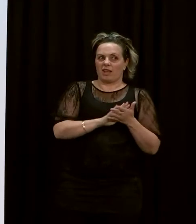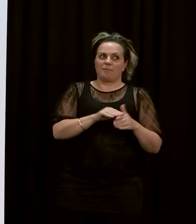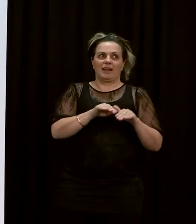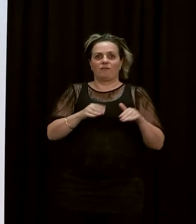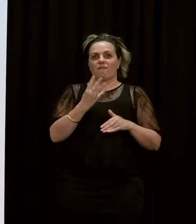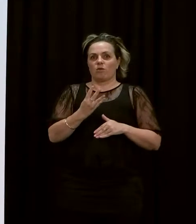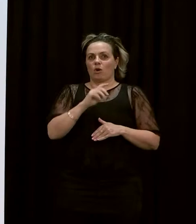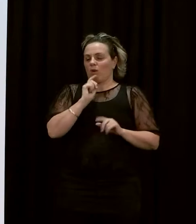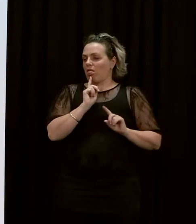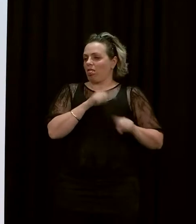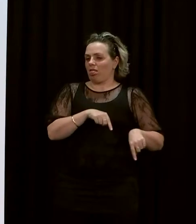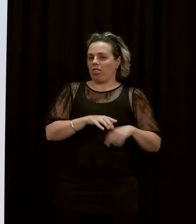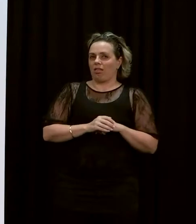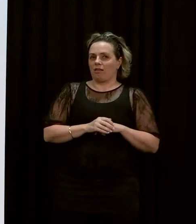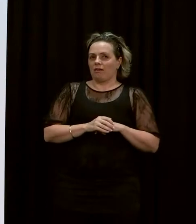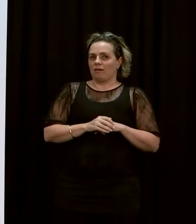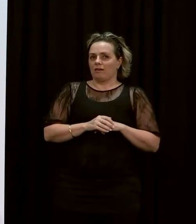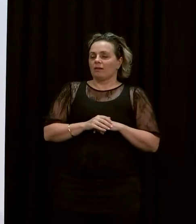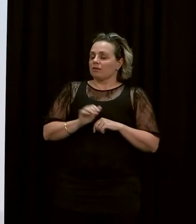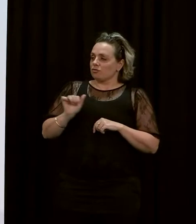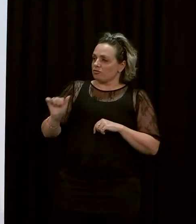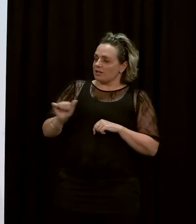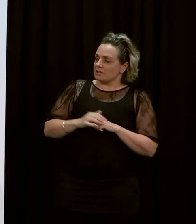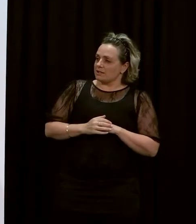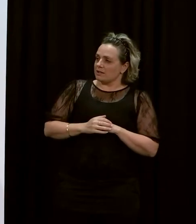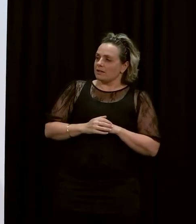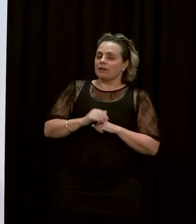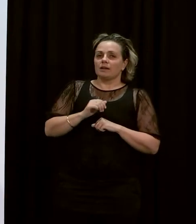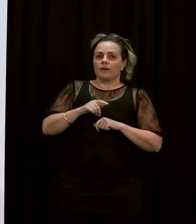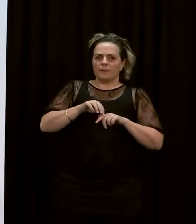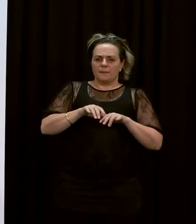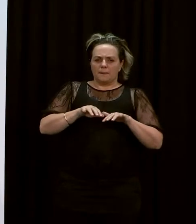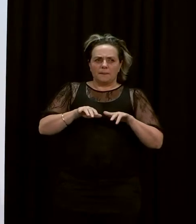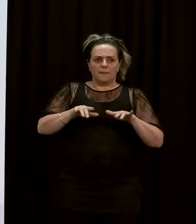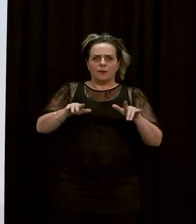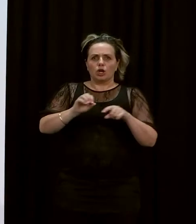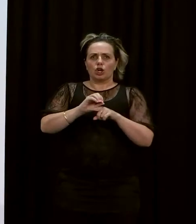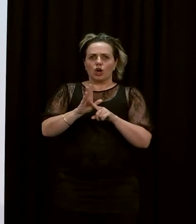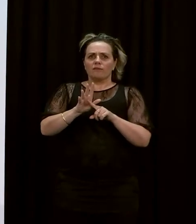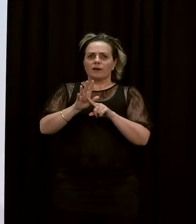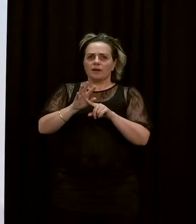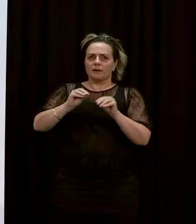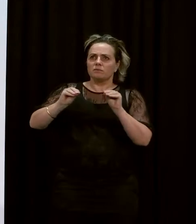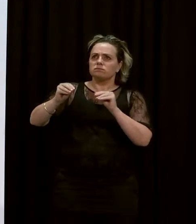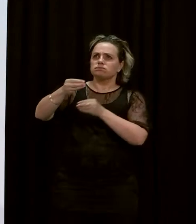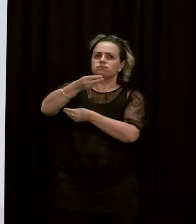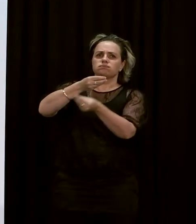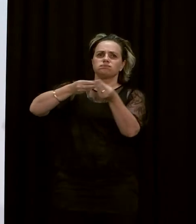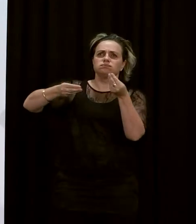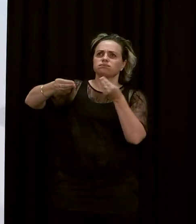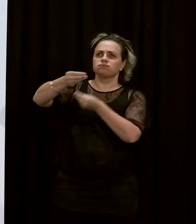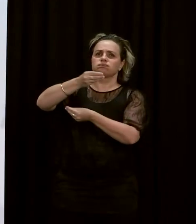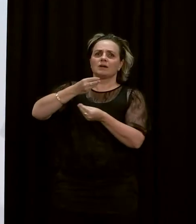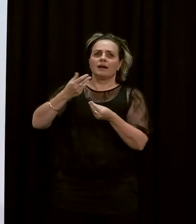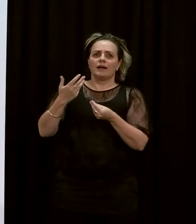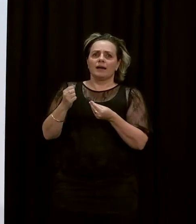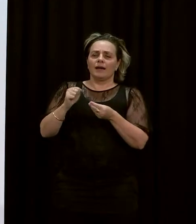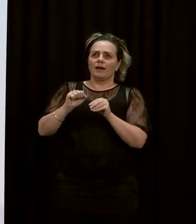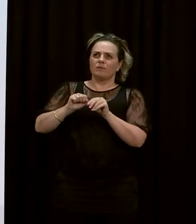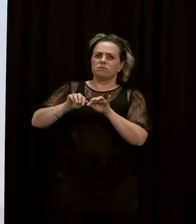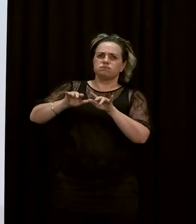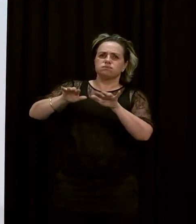continues you perhaps to grow, said that a little more directly than I did, but yes. As the outbreak continues to grow elsewhere in Auckland and reaches out to the wider